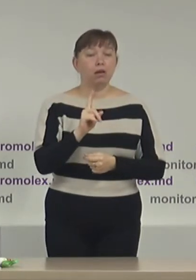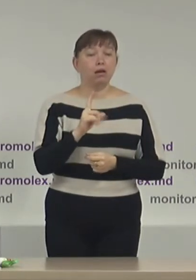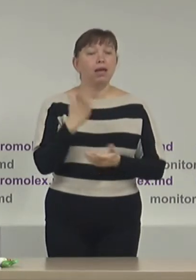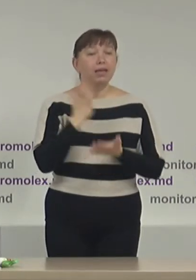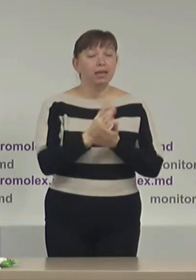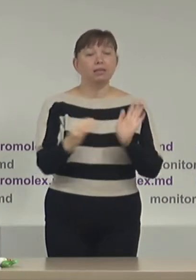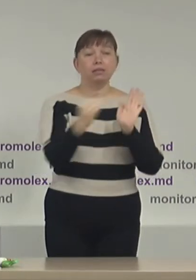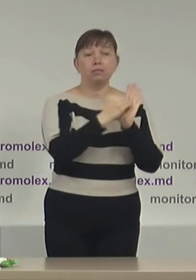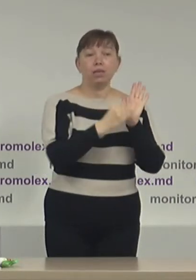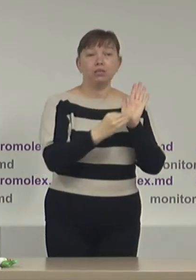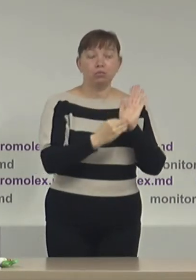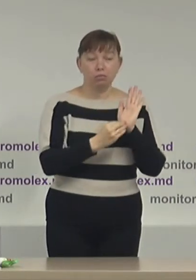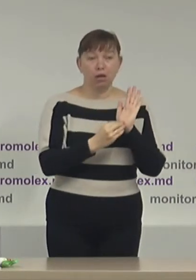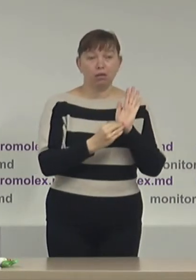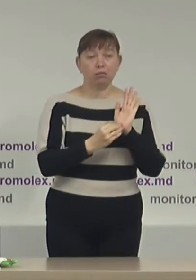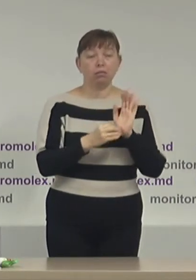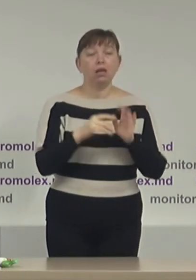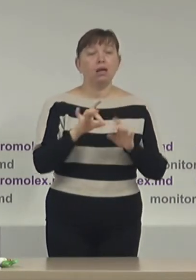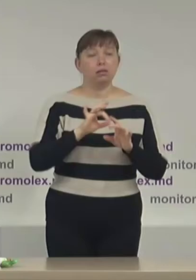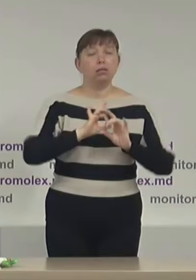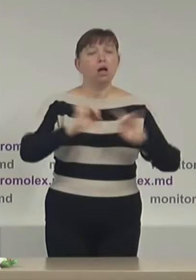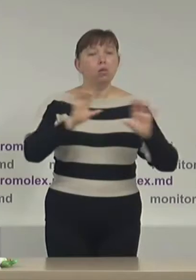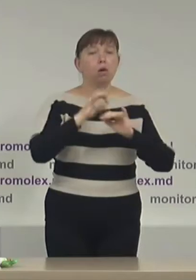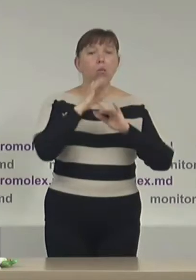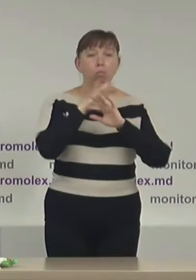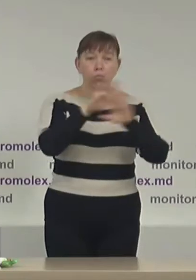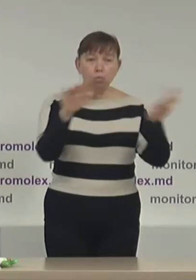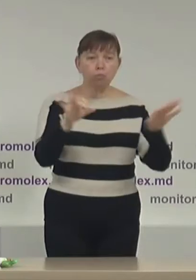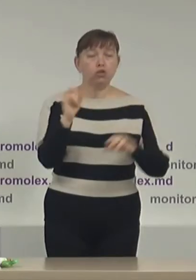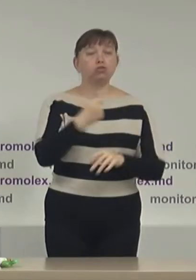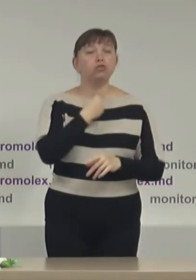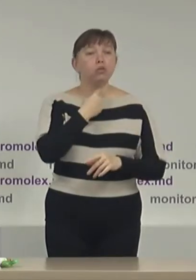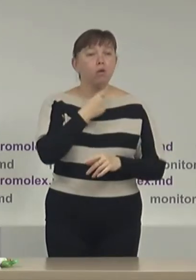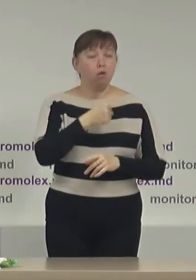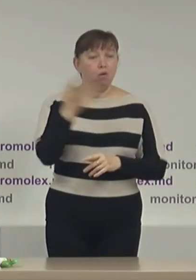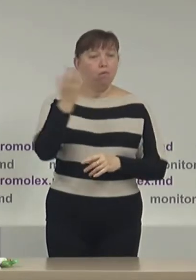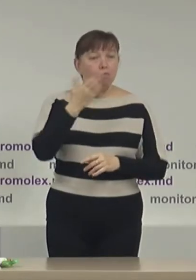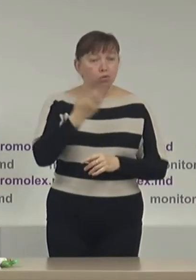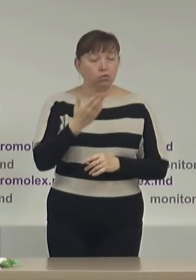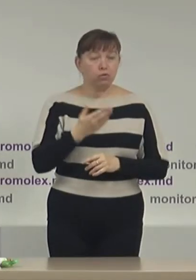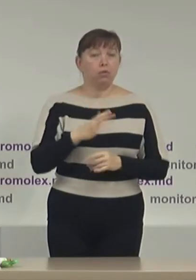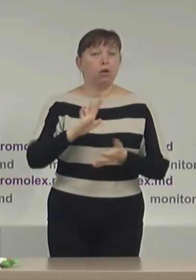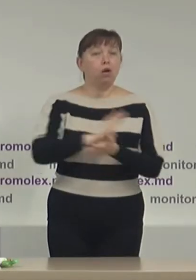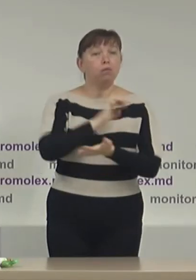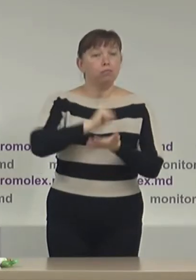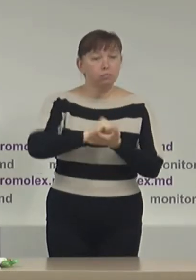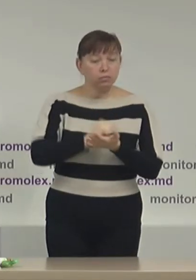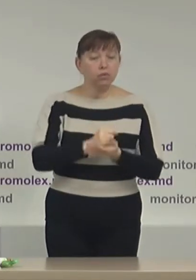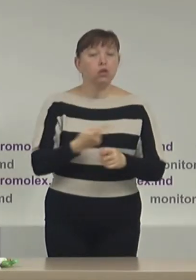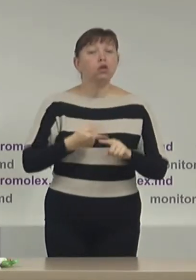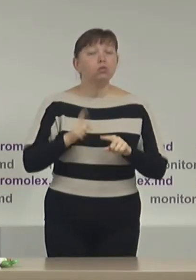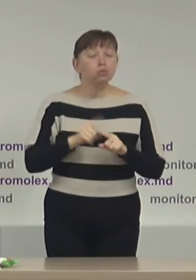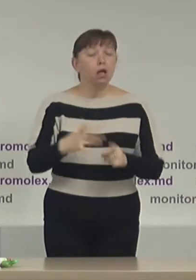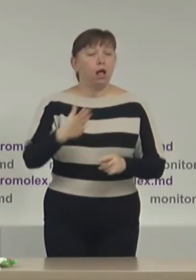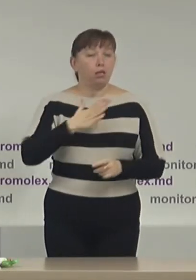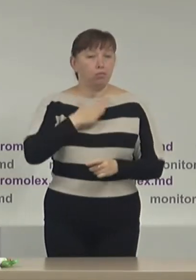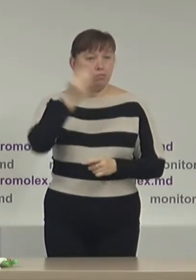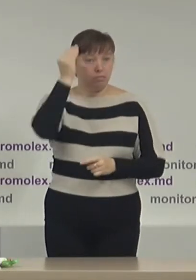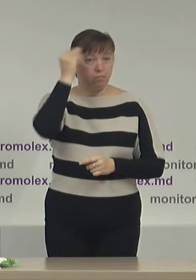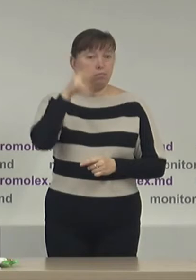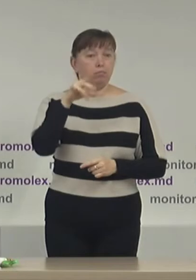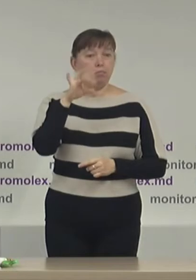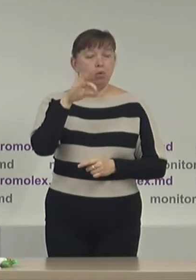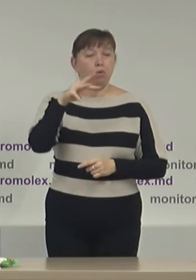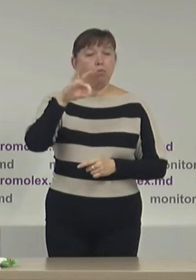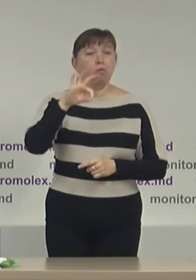that everything that is stated in the public reports and mentioned during the press conference is